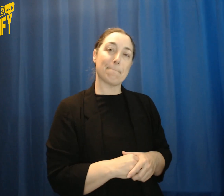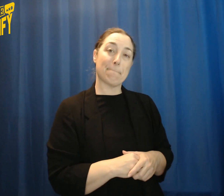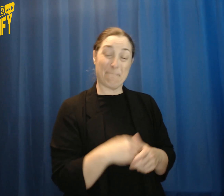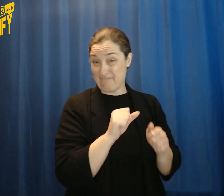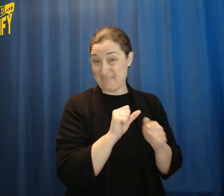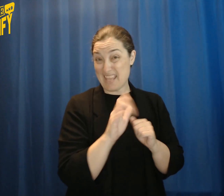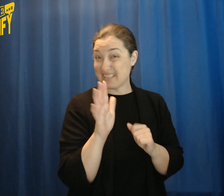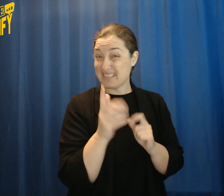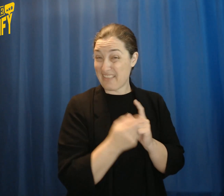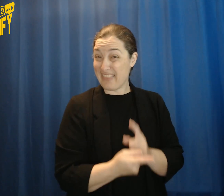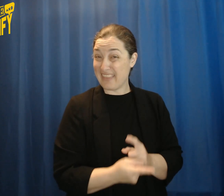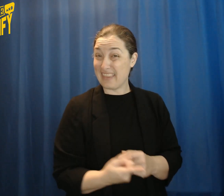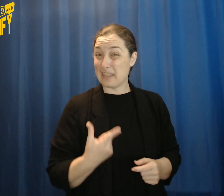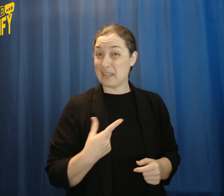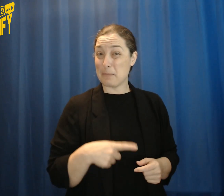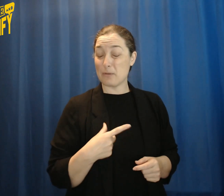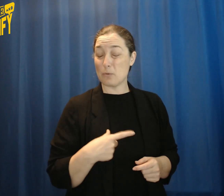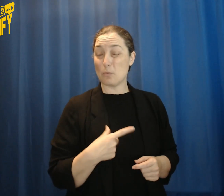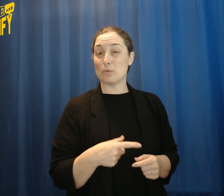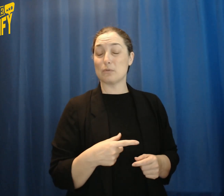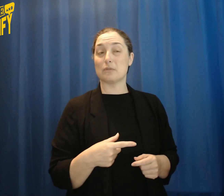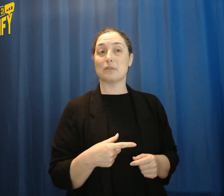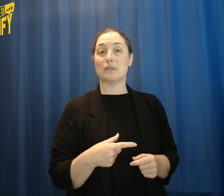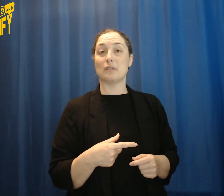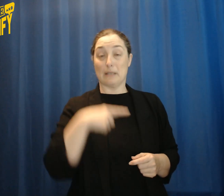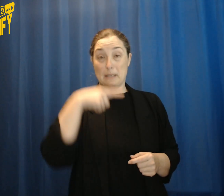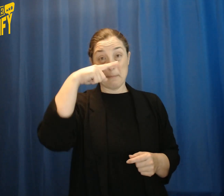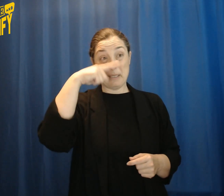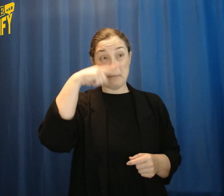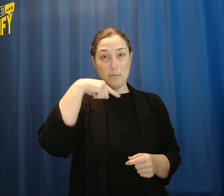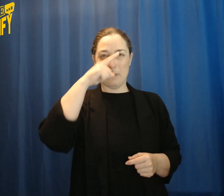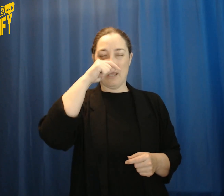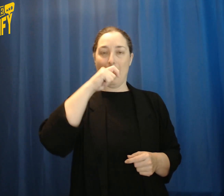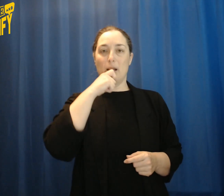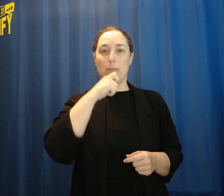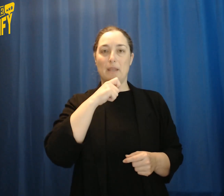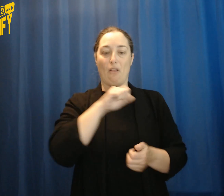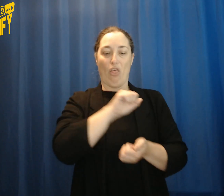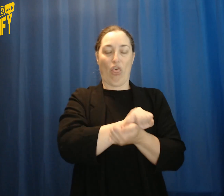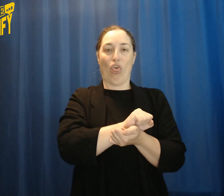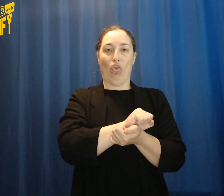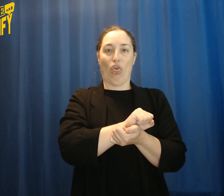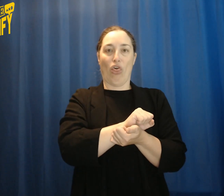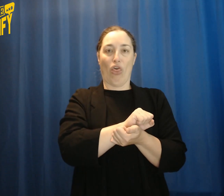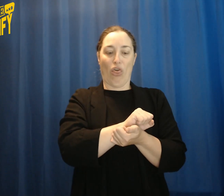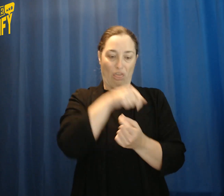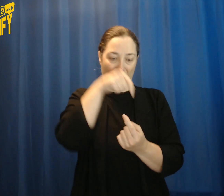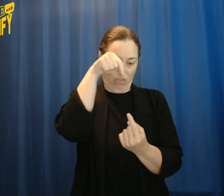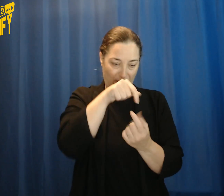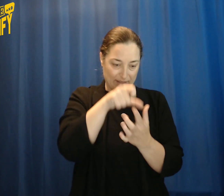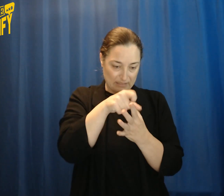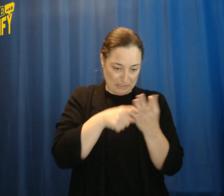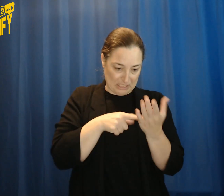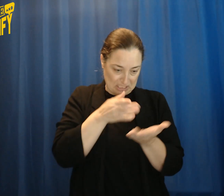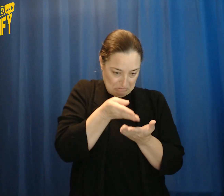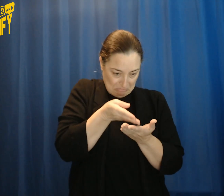thing because I've found that people can be quite locked into just talking about their disability. Yeah. Being able to